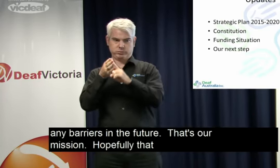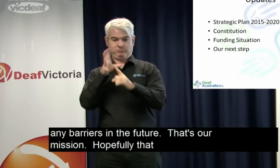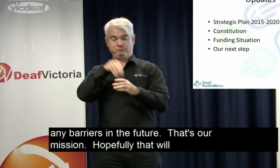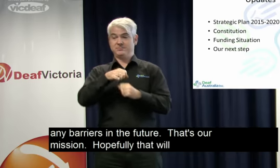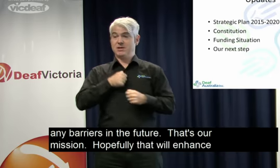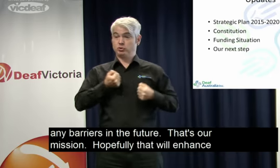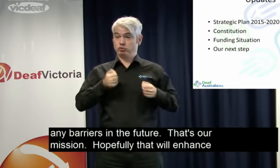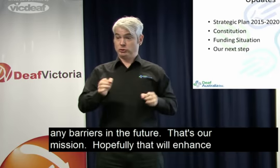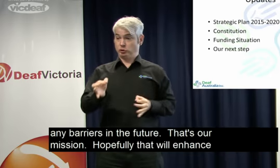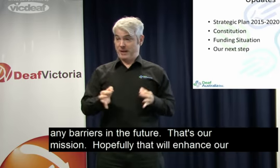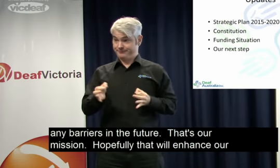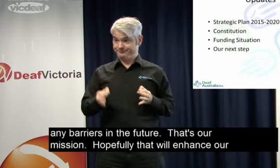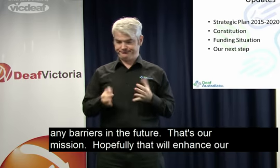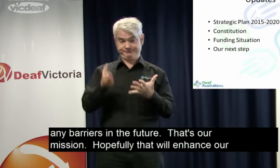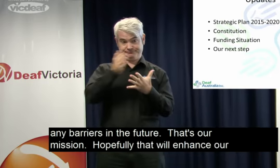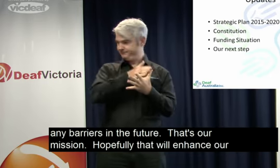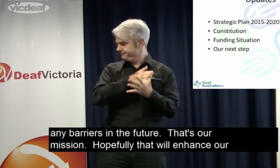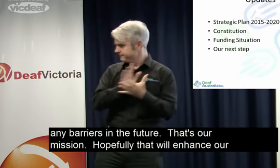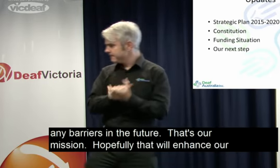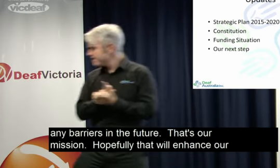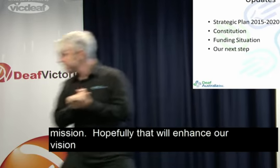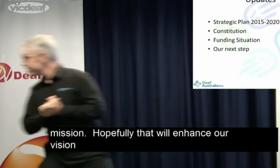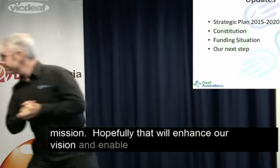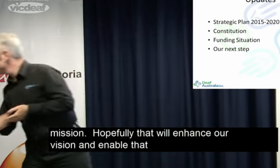Looking at the key goals within the strategic plan.